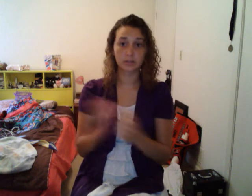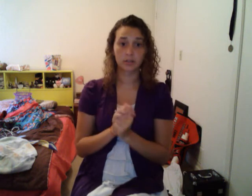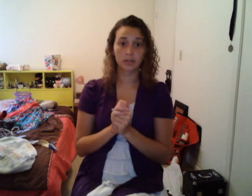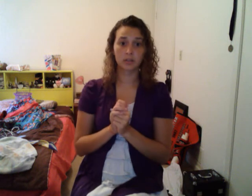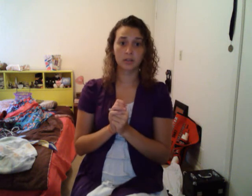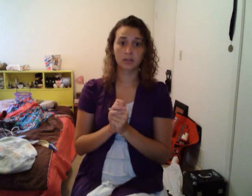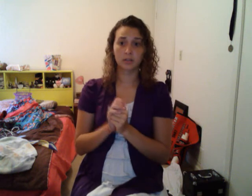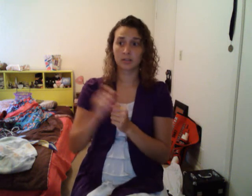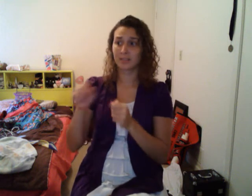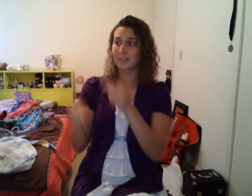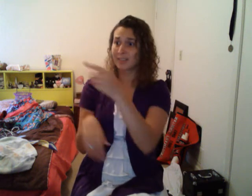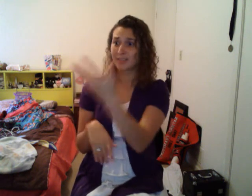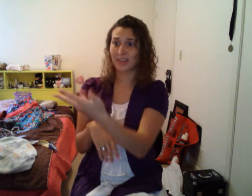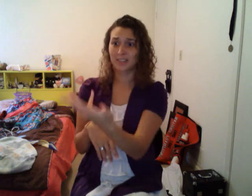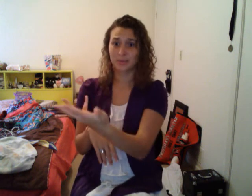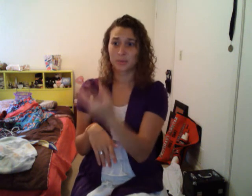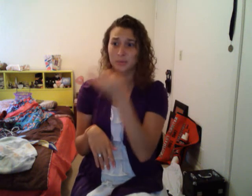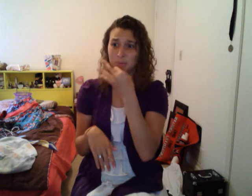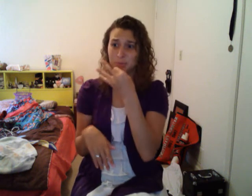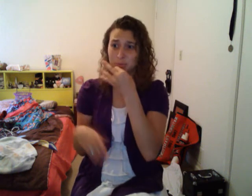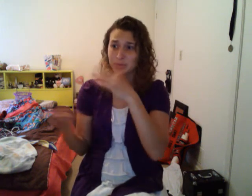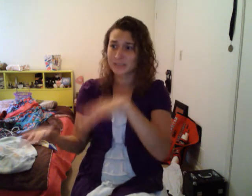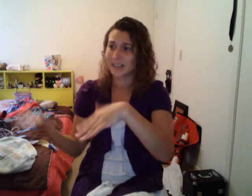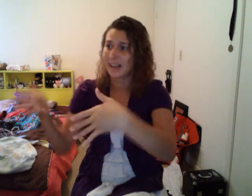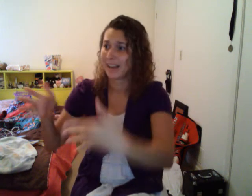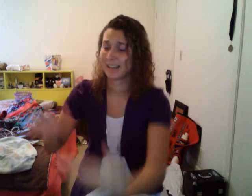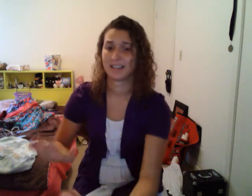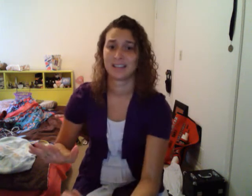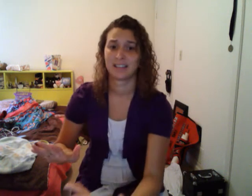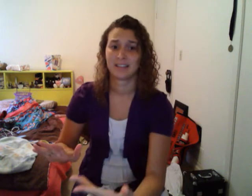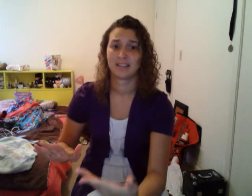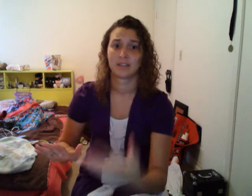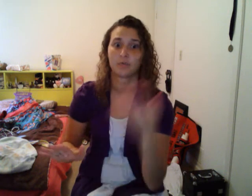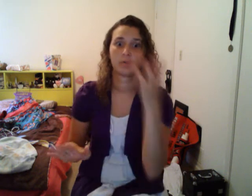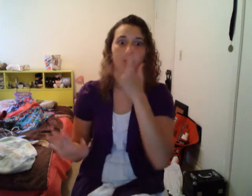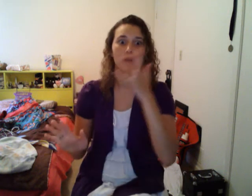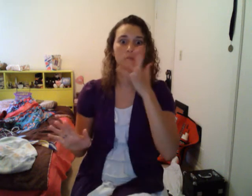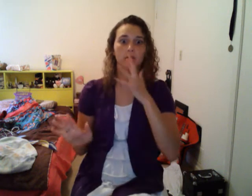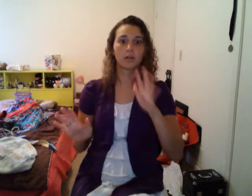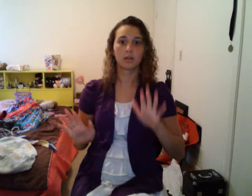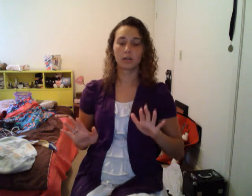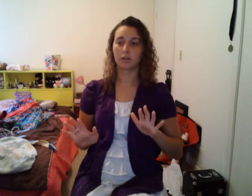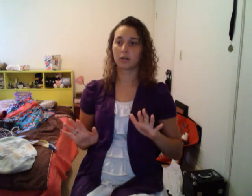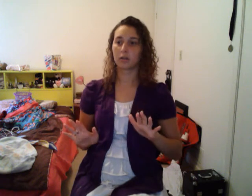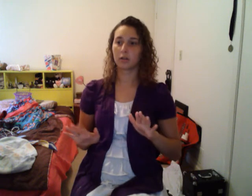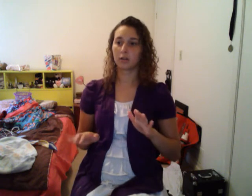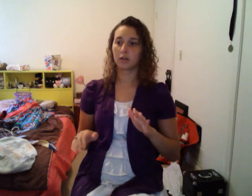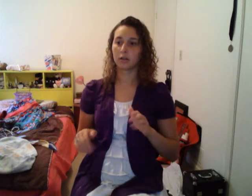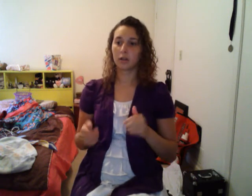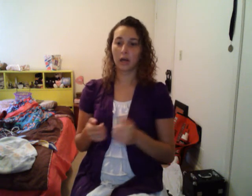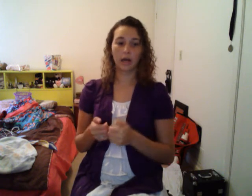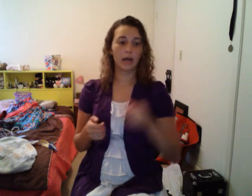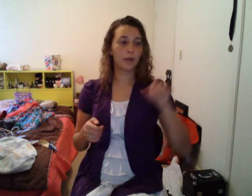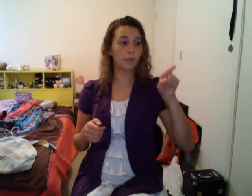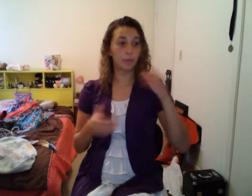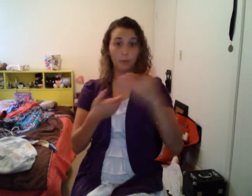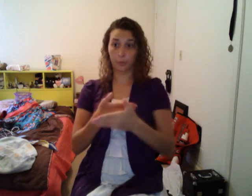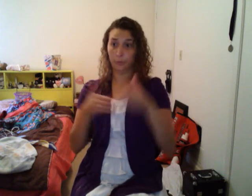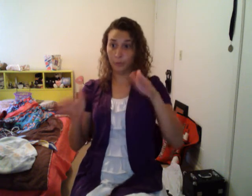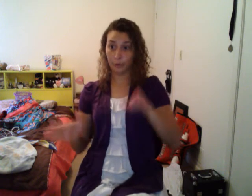die. And then it occurs to you that in the next room, there's a healthy guy who came in for